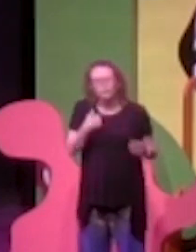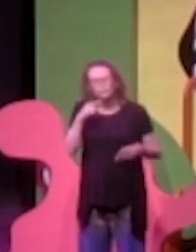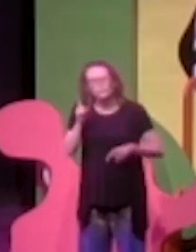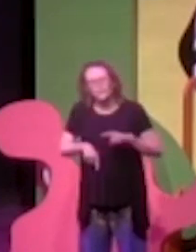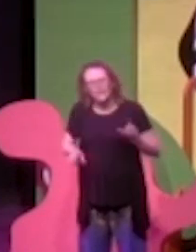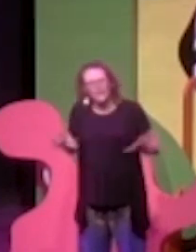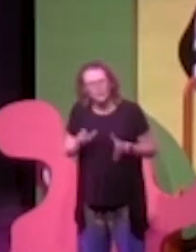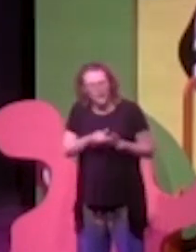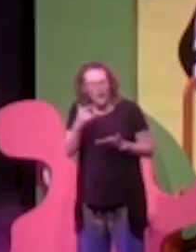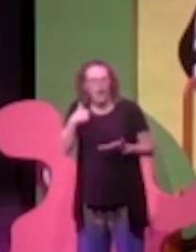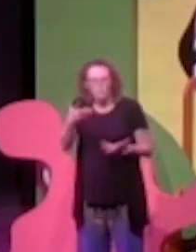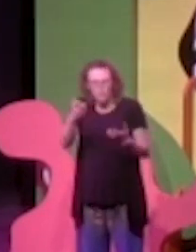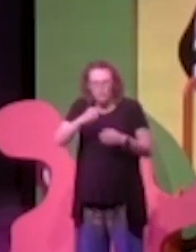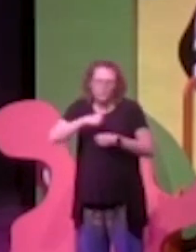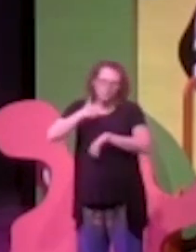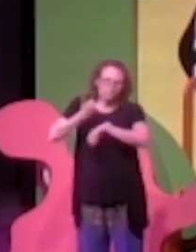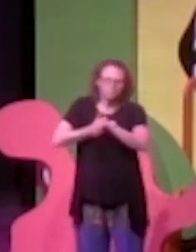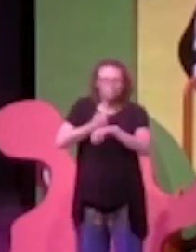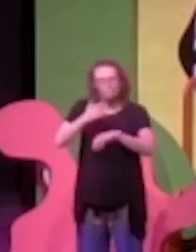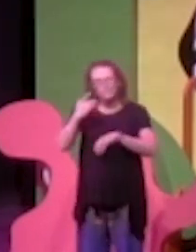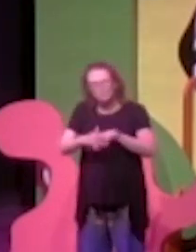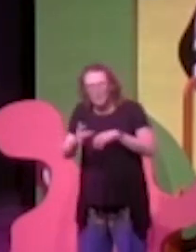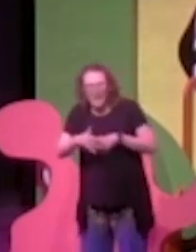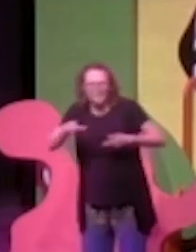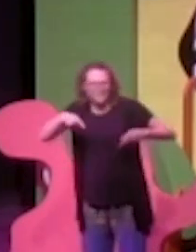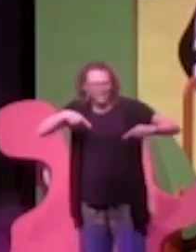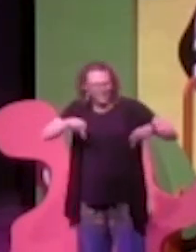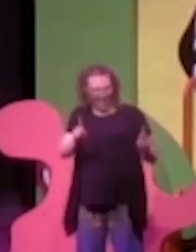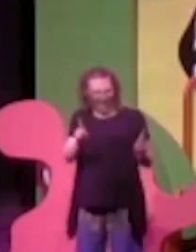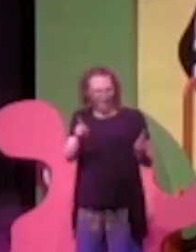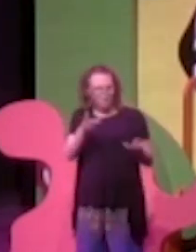out bureaucratically how to make that happen.